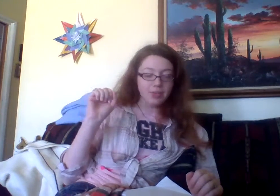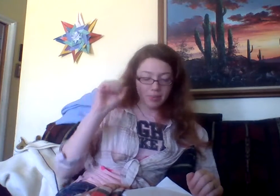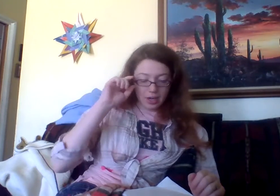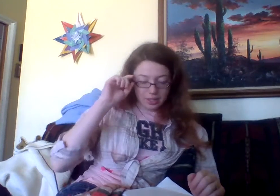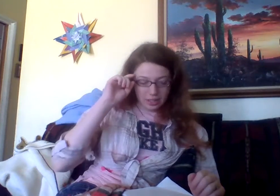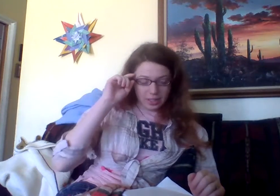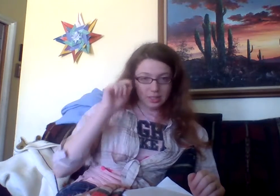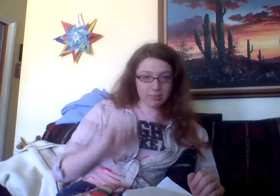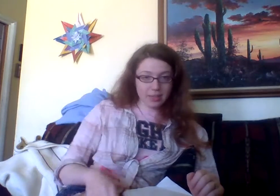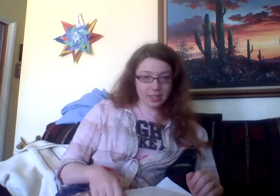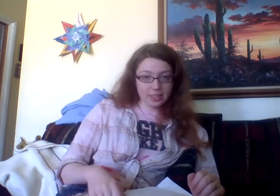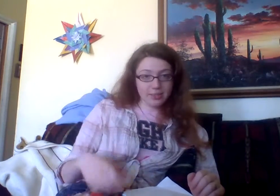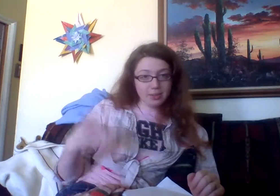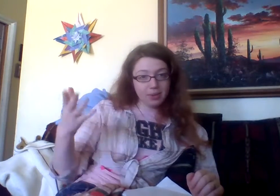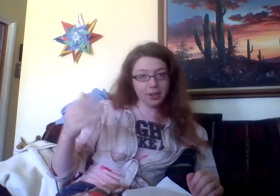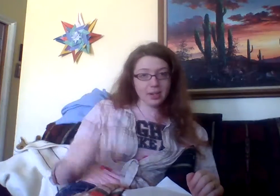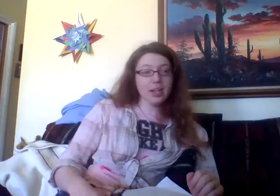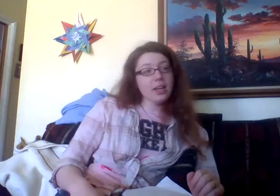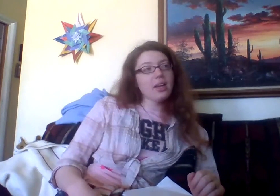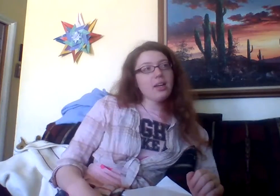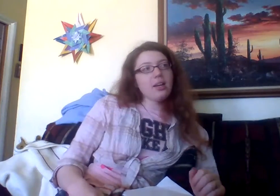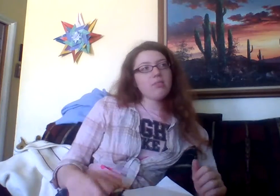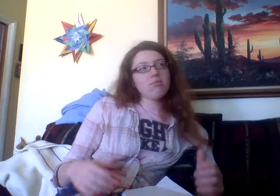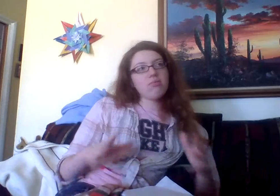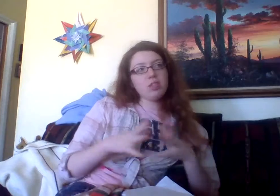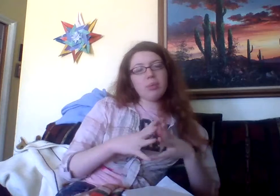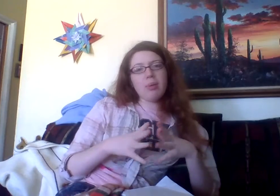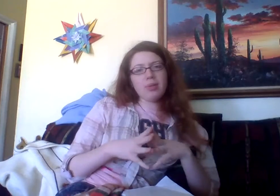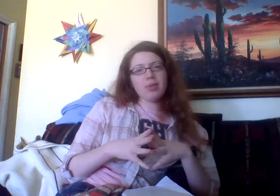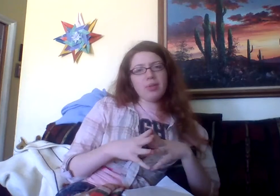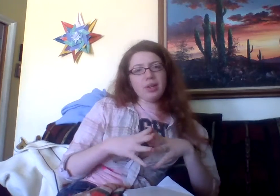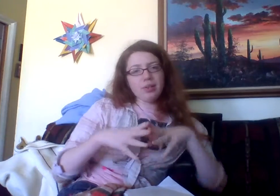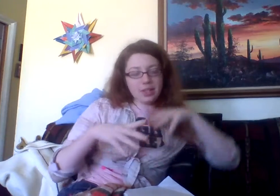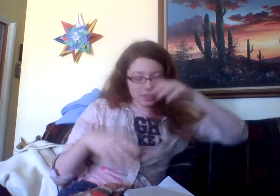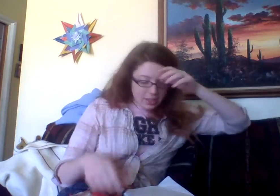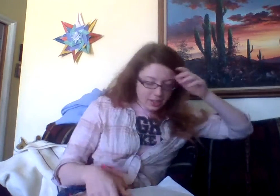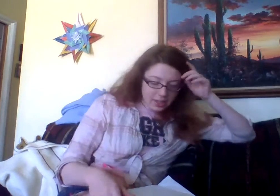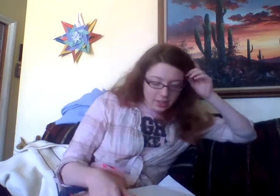you're watching this, because if you weren't, you probably would already know this